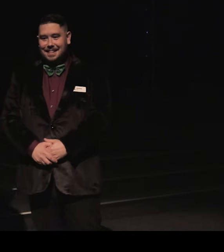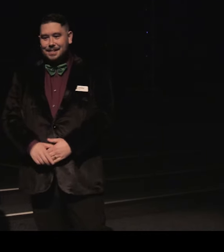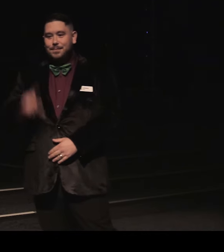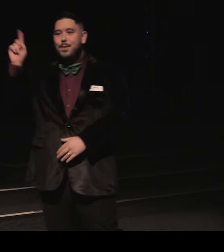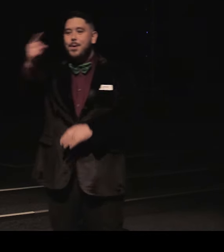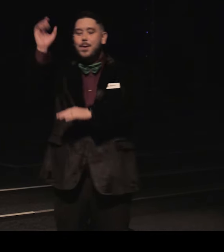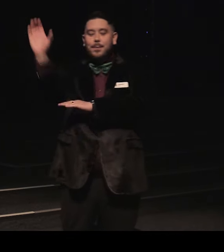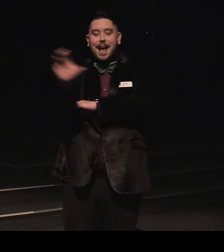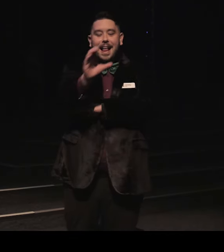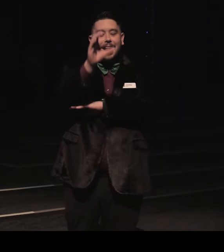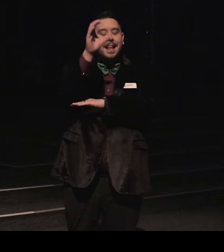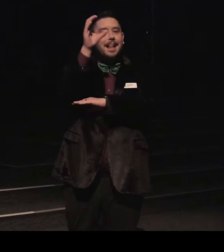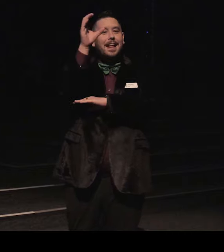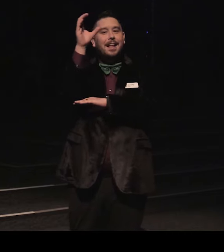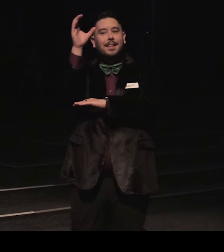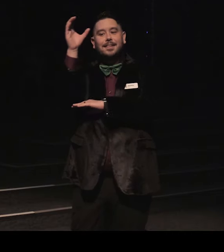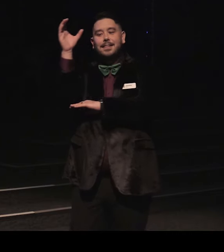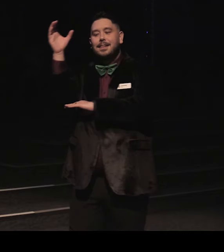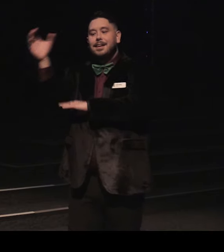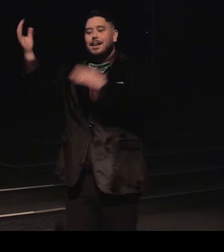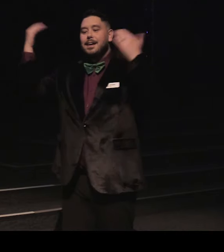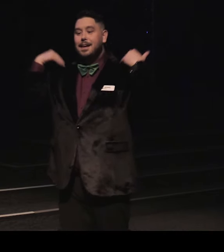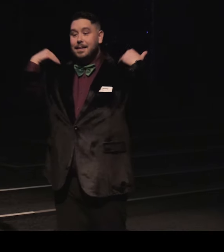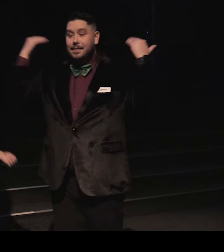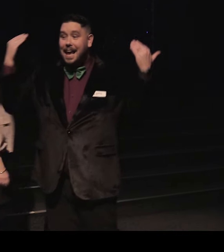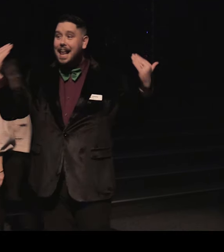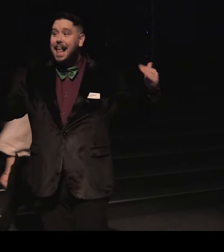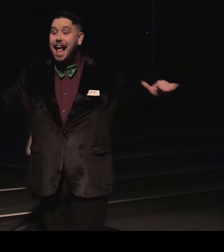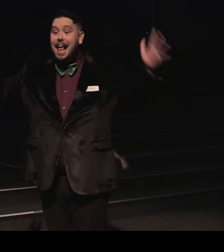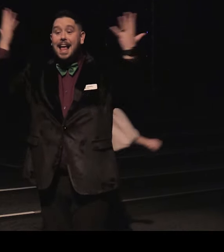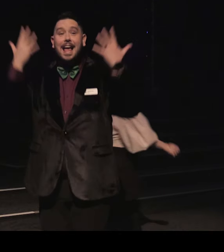first Noel, the